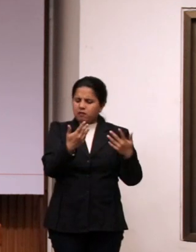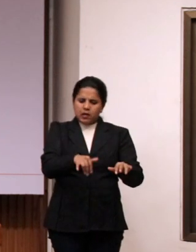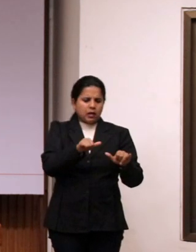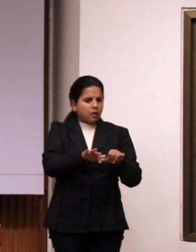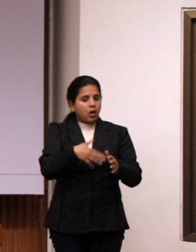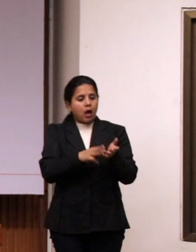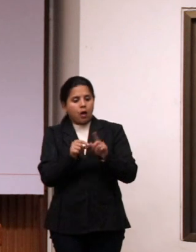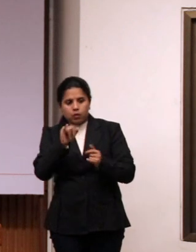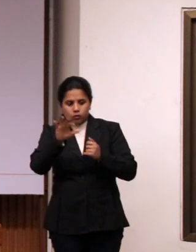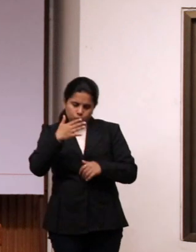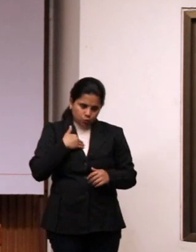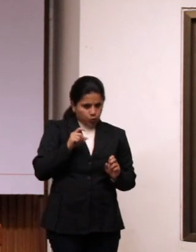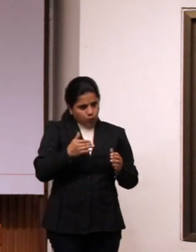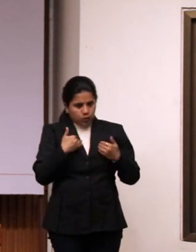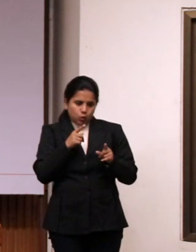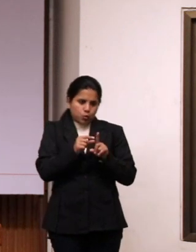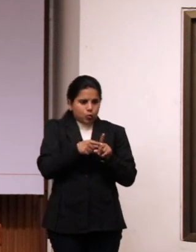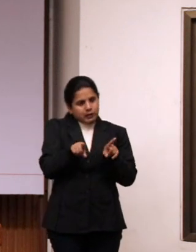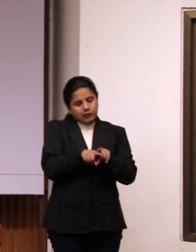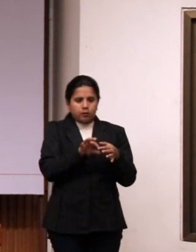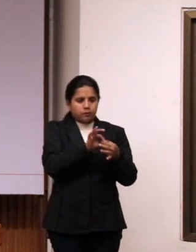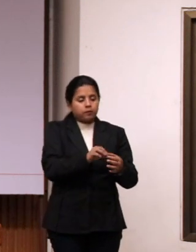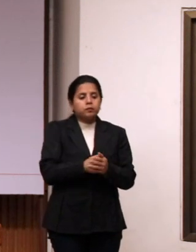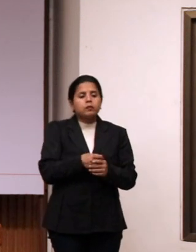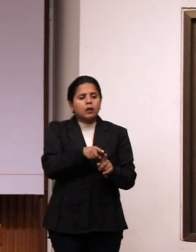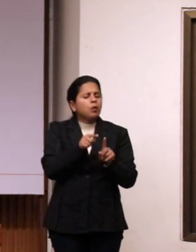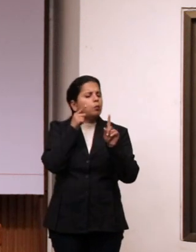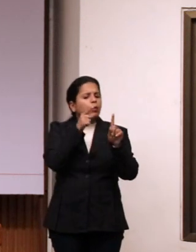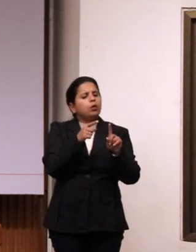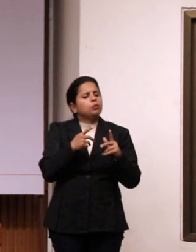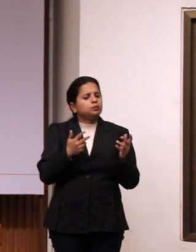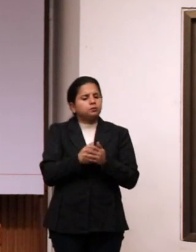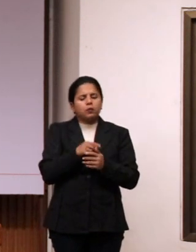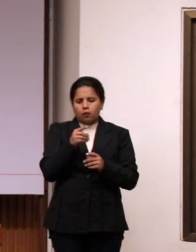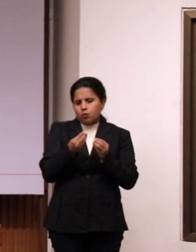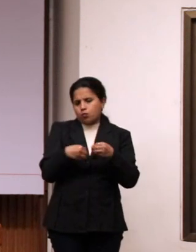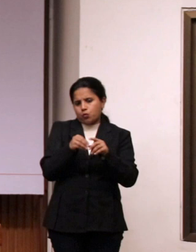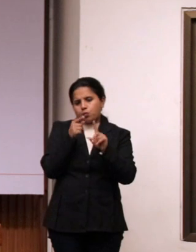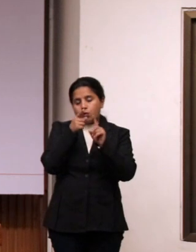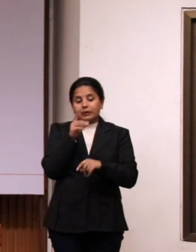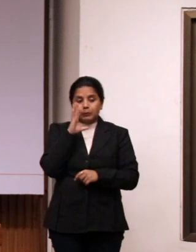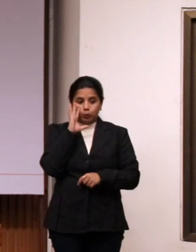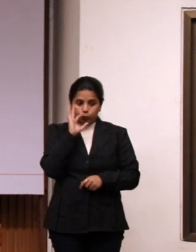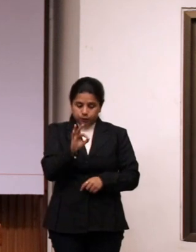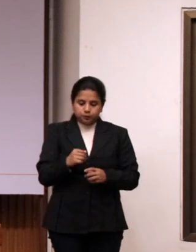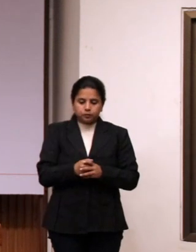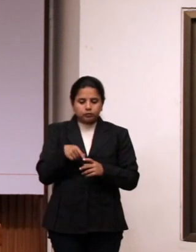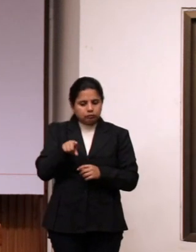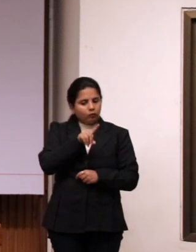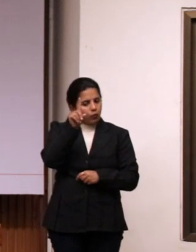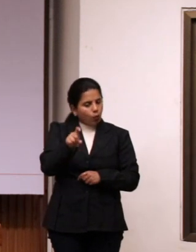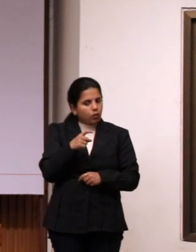MP was a state who said, okay, we will do. So basically the point is, and one more point, I think this is important, that's why I'm getting this